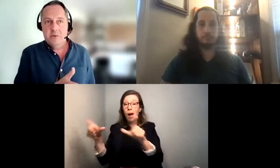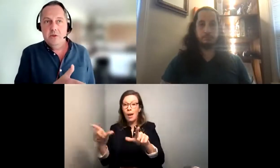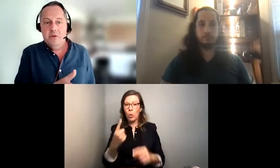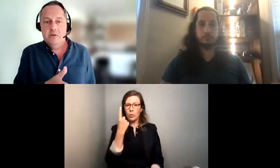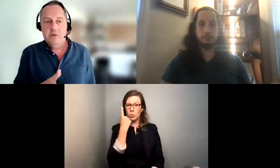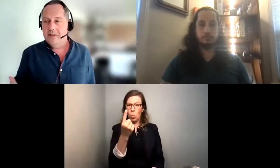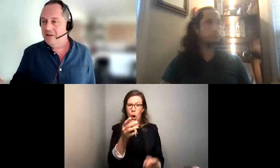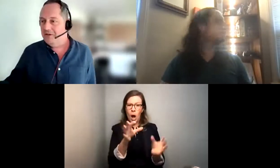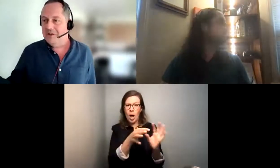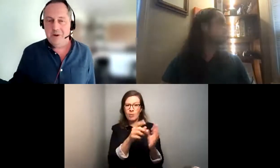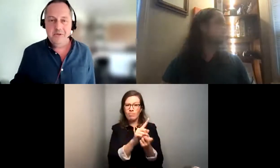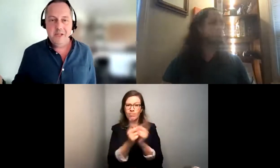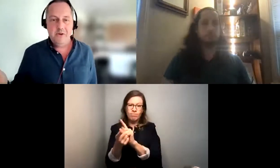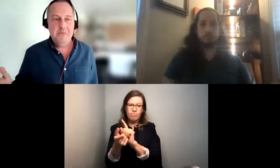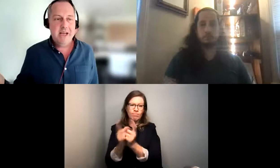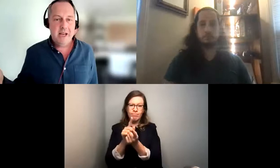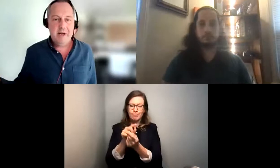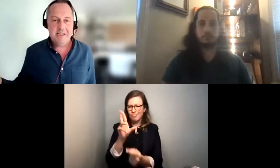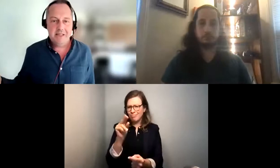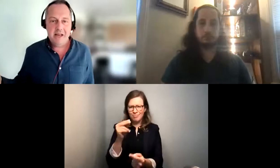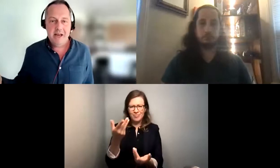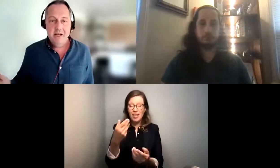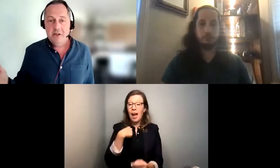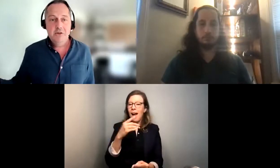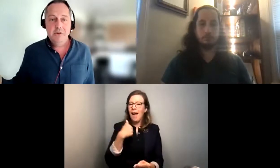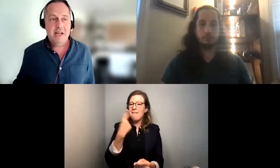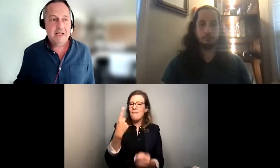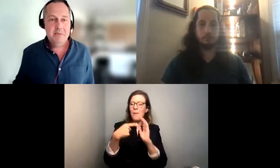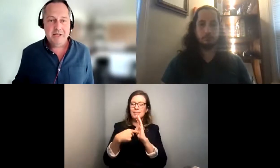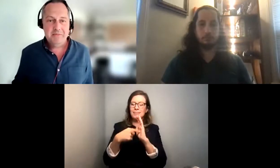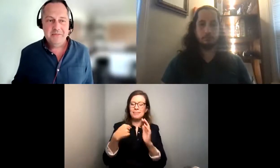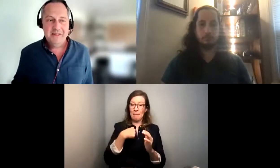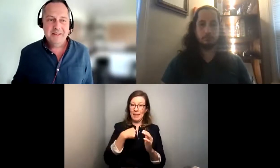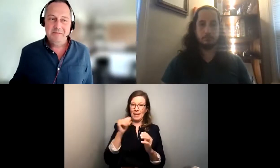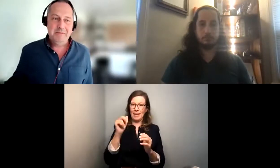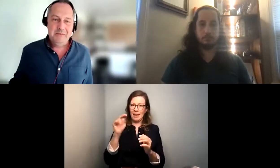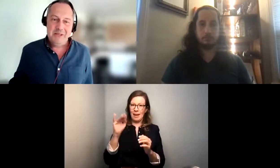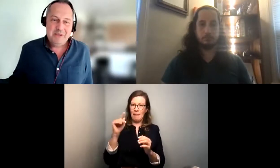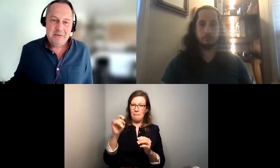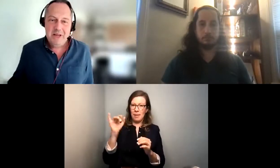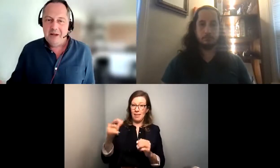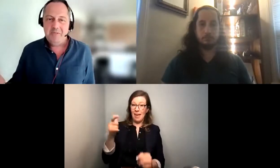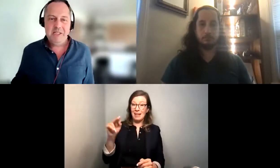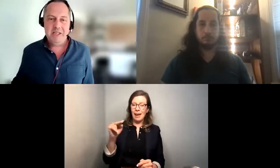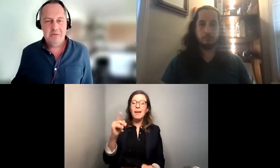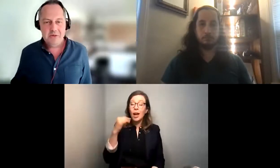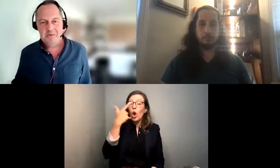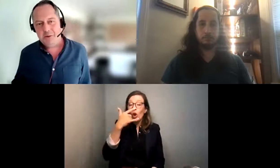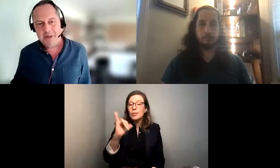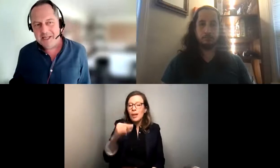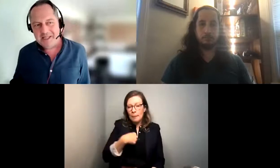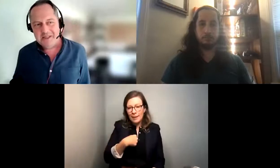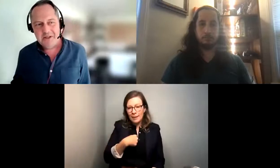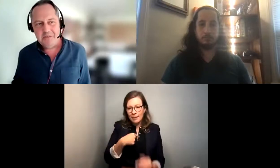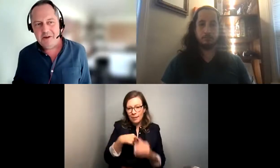with, you can, you know, I do have a video of me animating a GAN, and you can tell it's me. It looks like me. Basically, I put